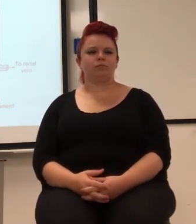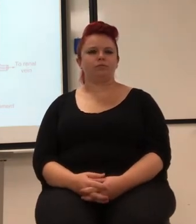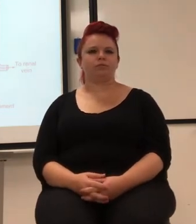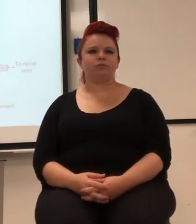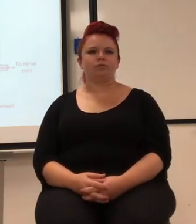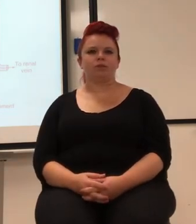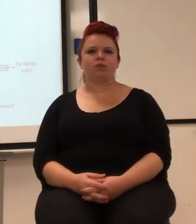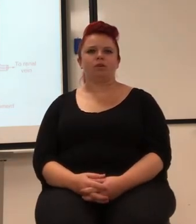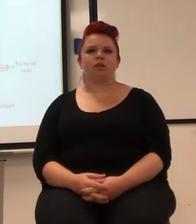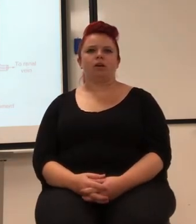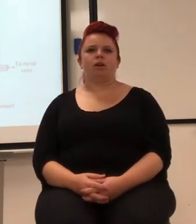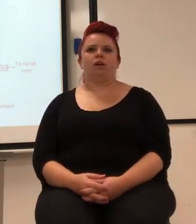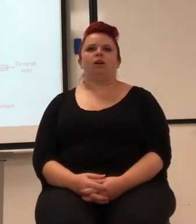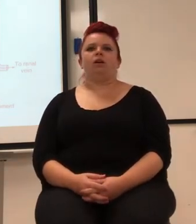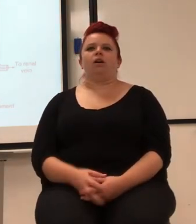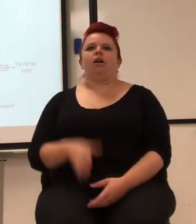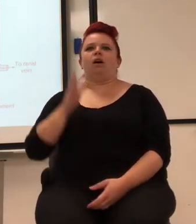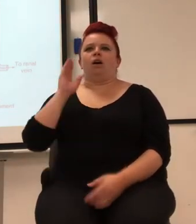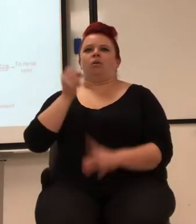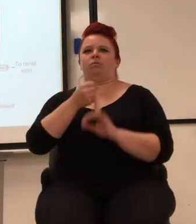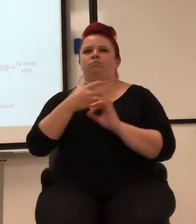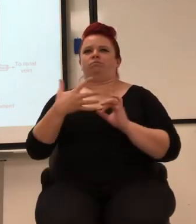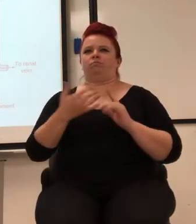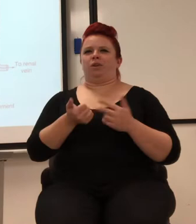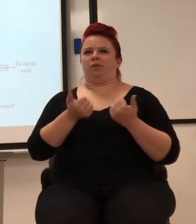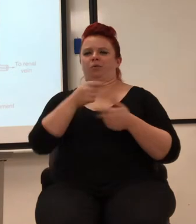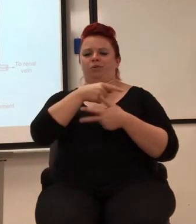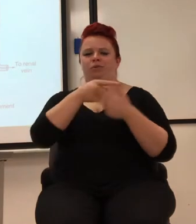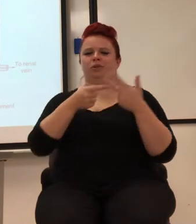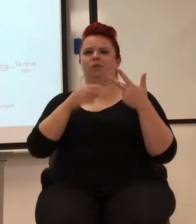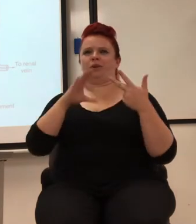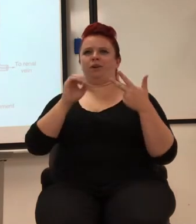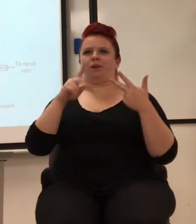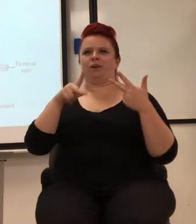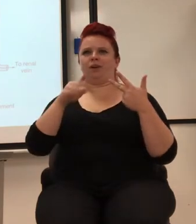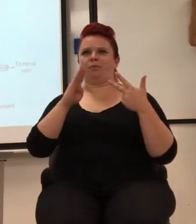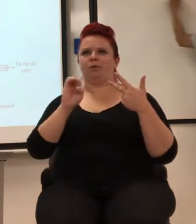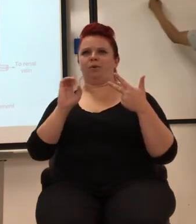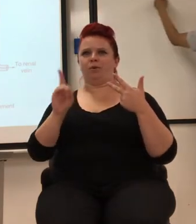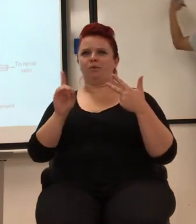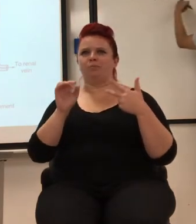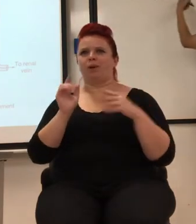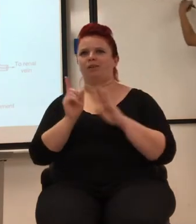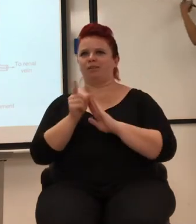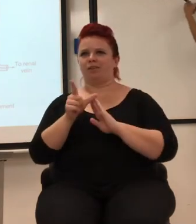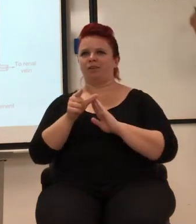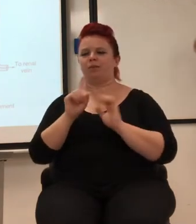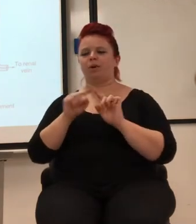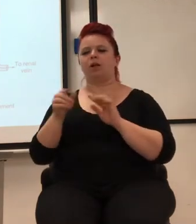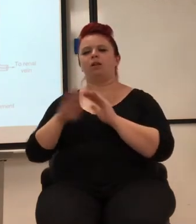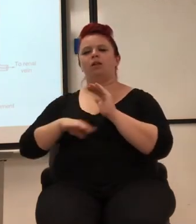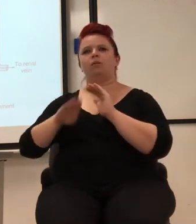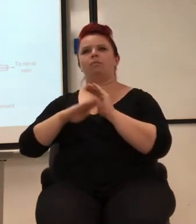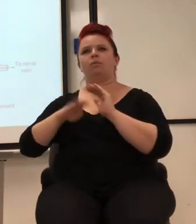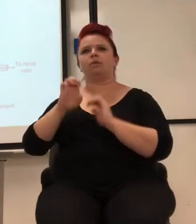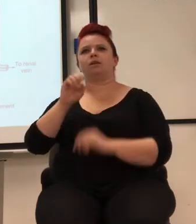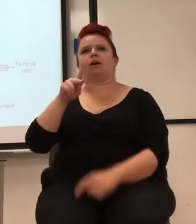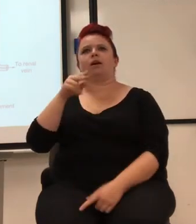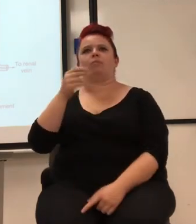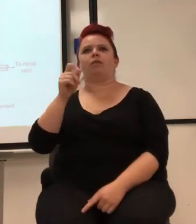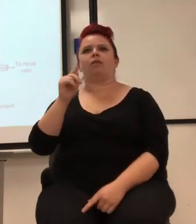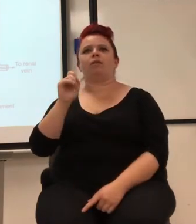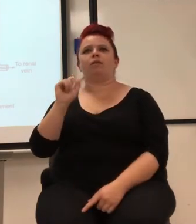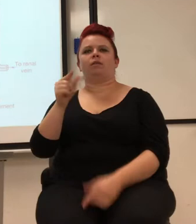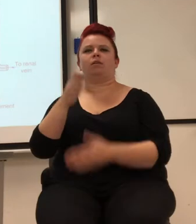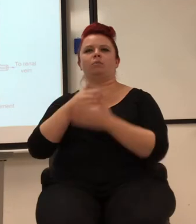So I'll define the three capillary beds in a second. Let's go through the basic epithelial parts of this epithelial tube. Let's start with